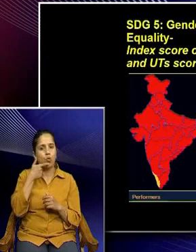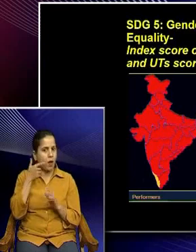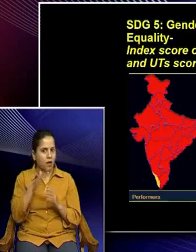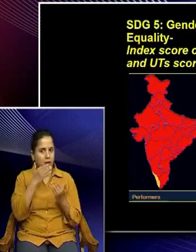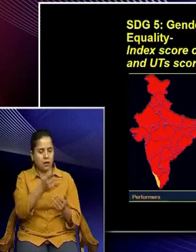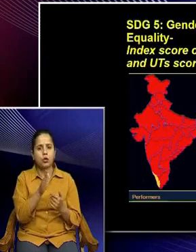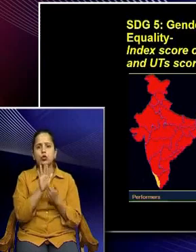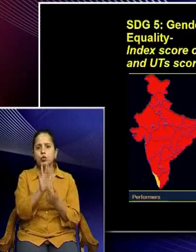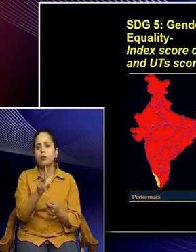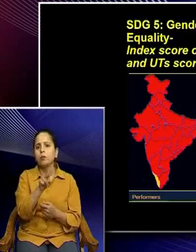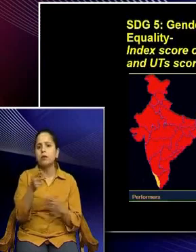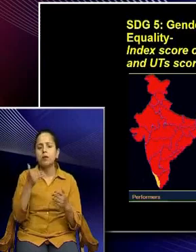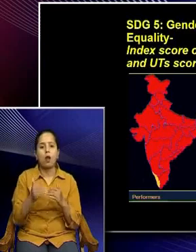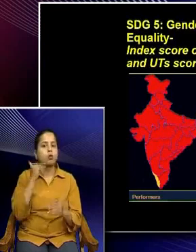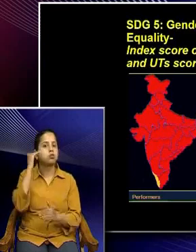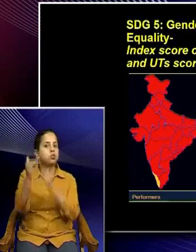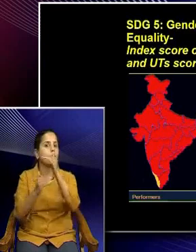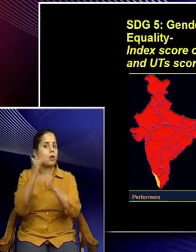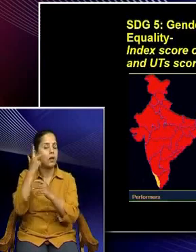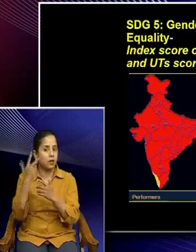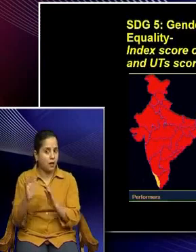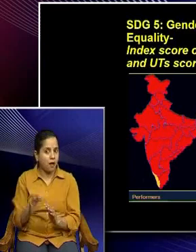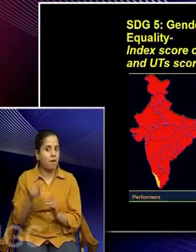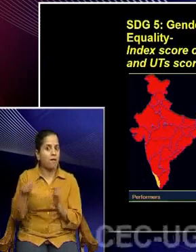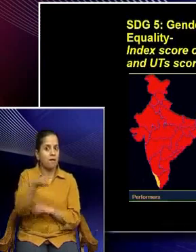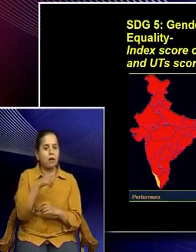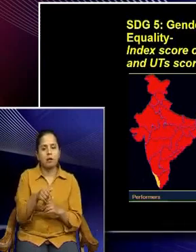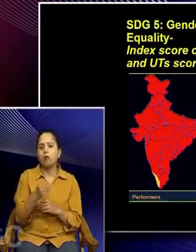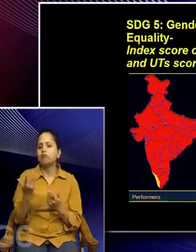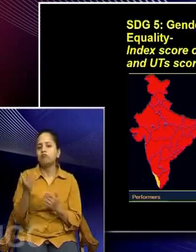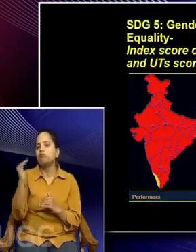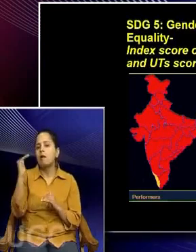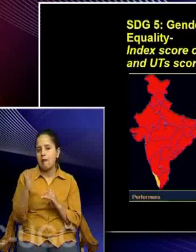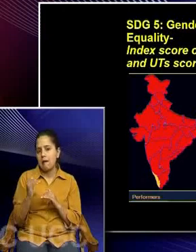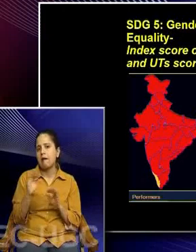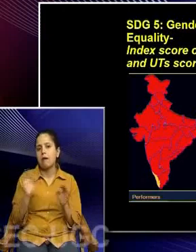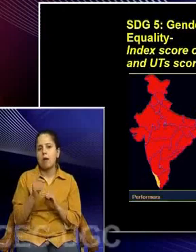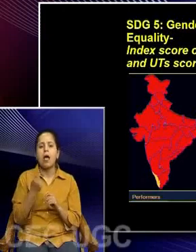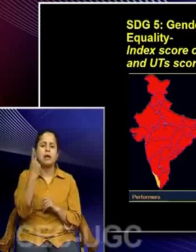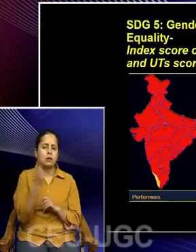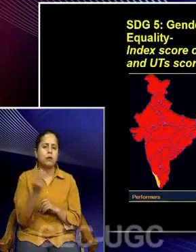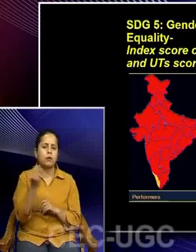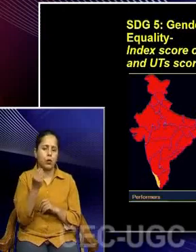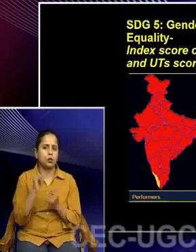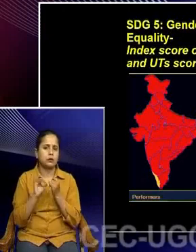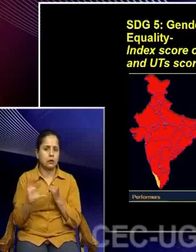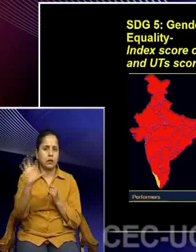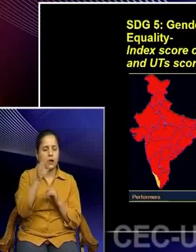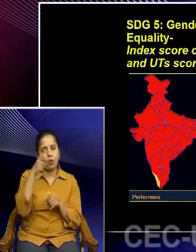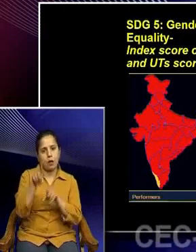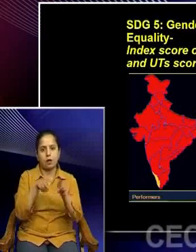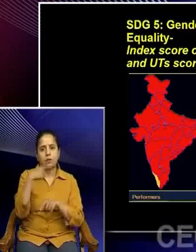basically shows us that the progress is basically lacking, except for a few states in, for